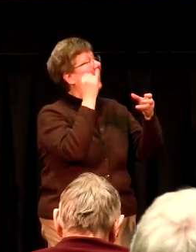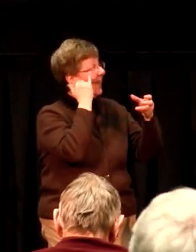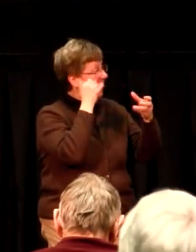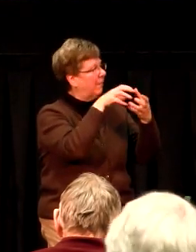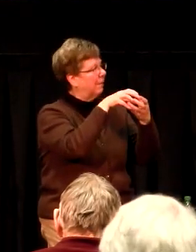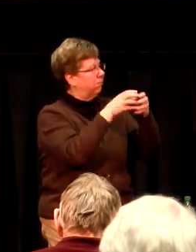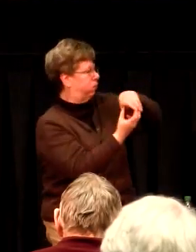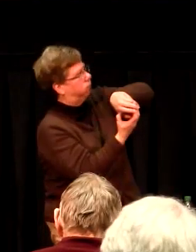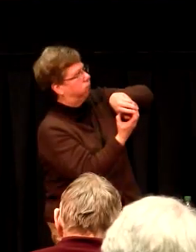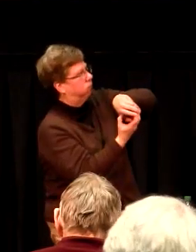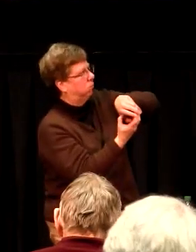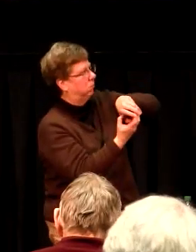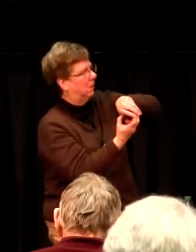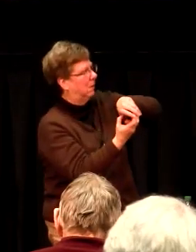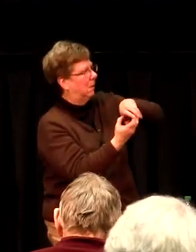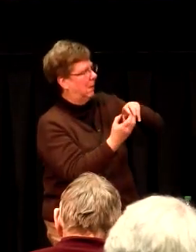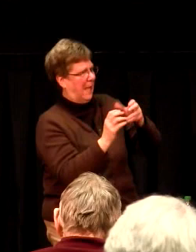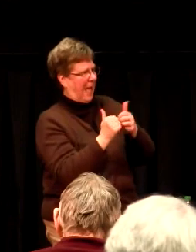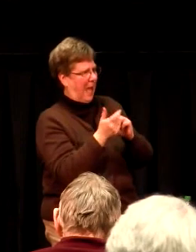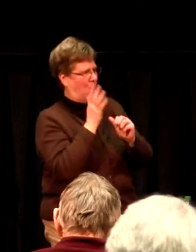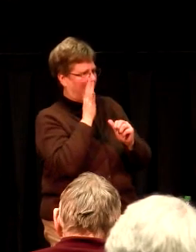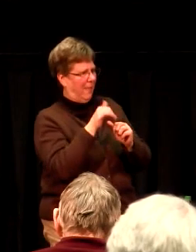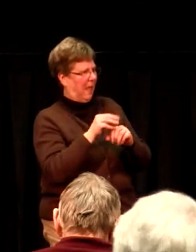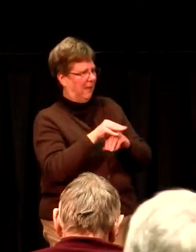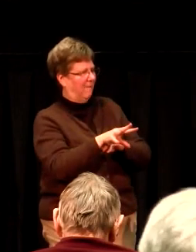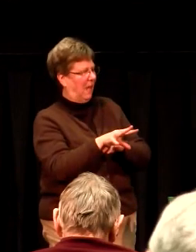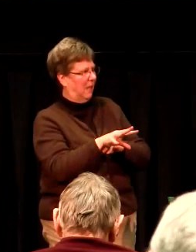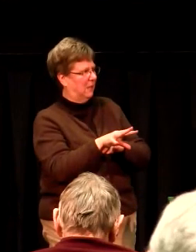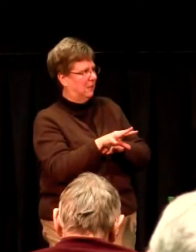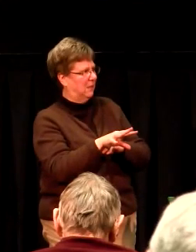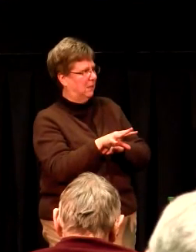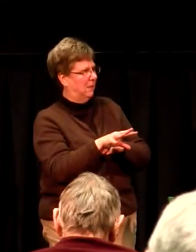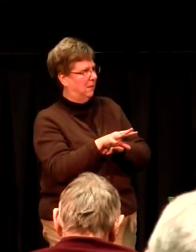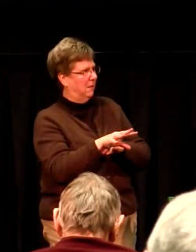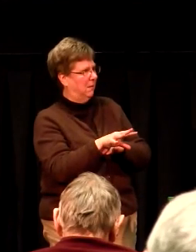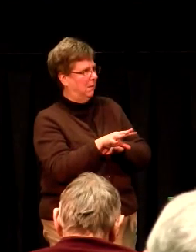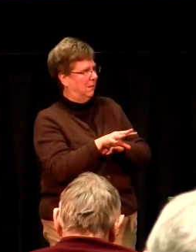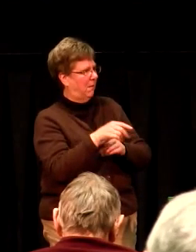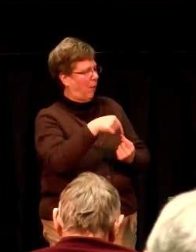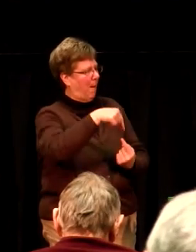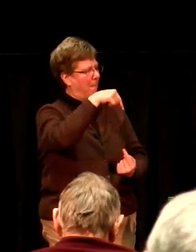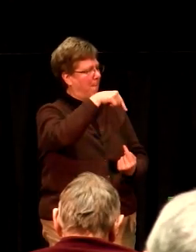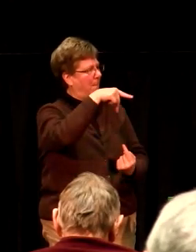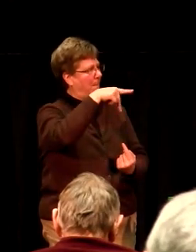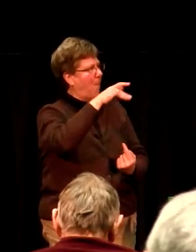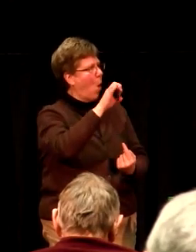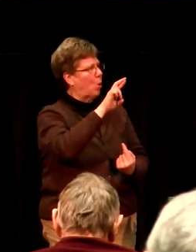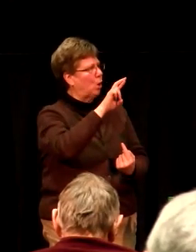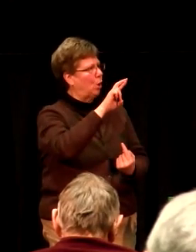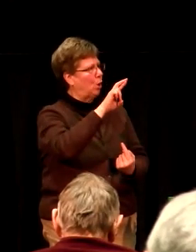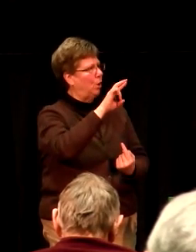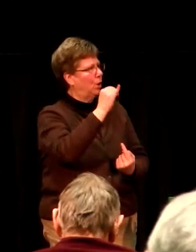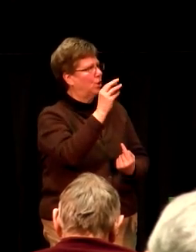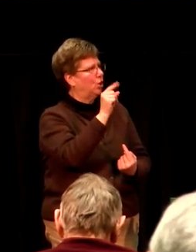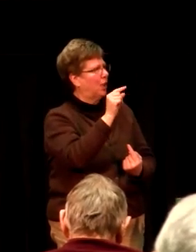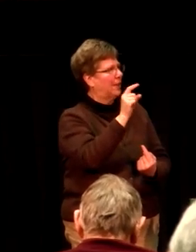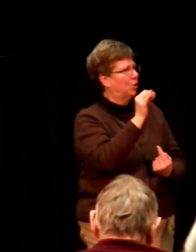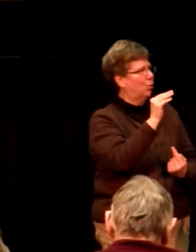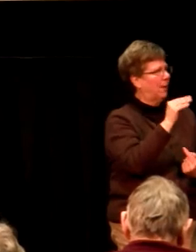flip, how is this going to affect the polar jet